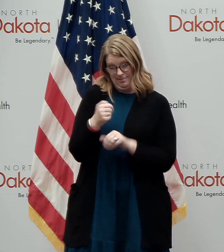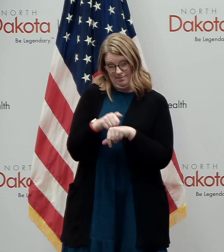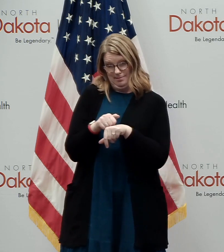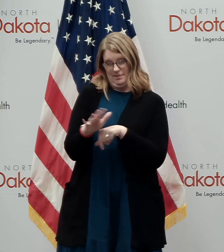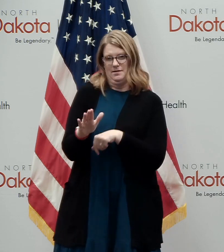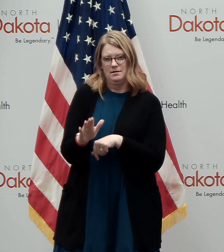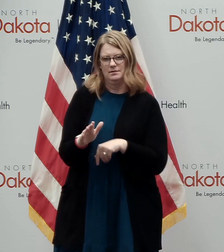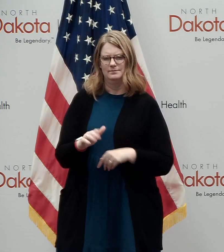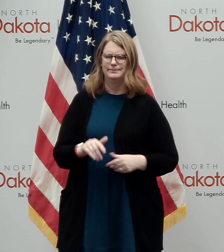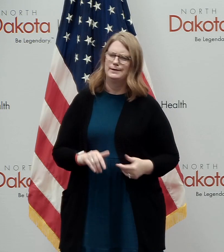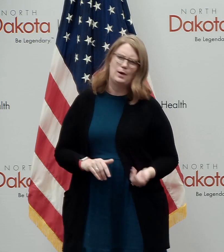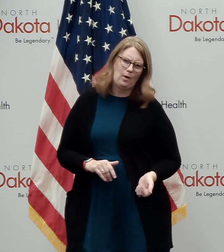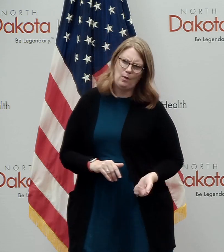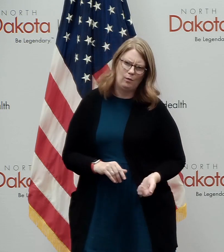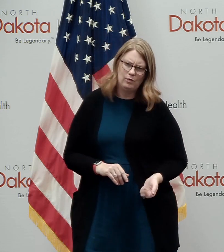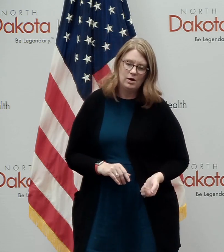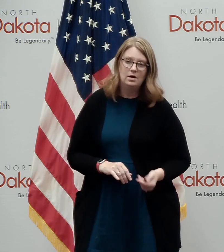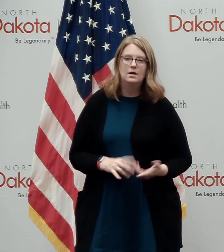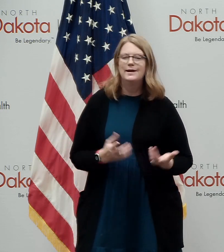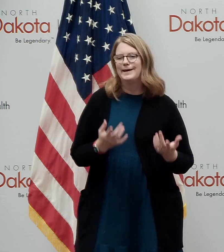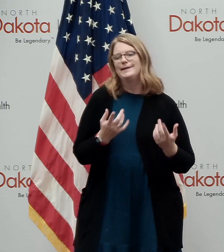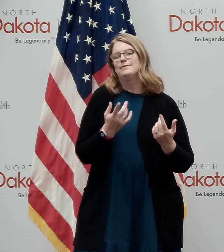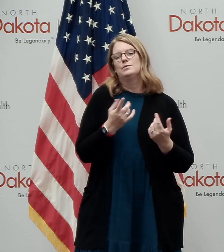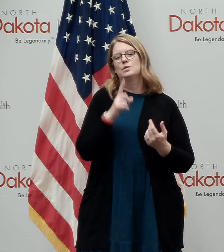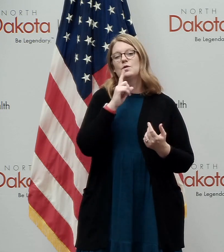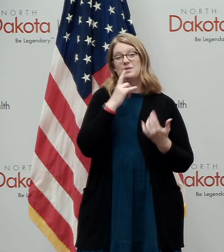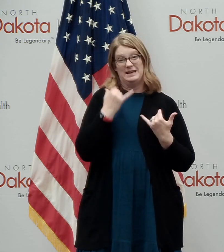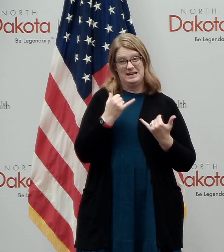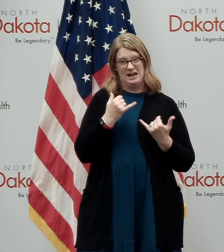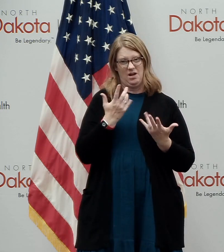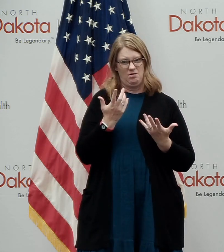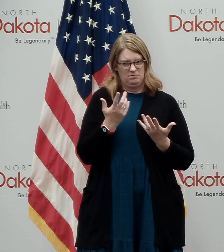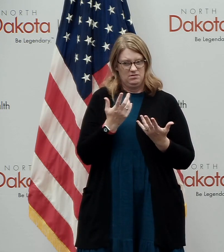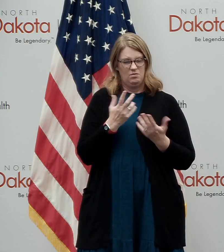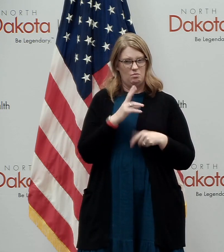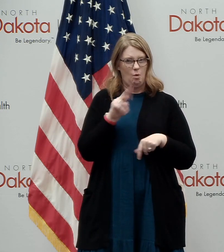Even in normal times, it takes a few days for mail to